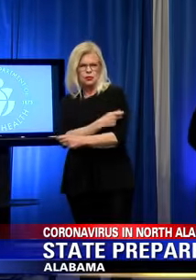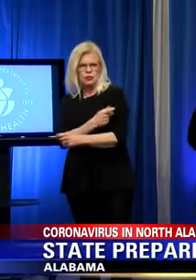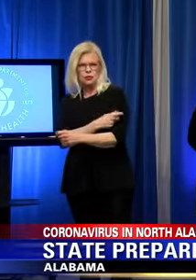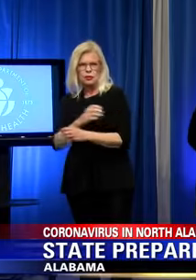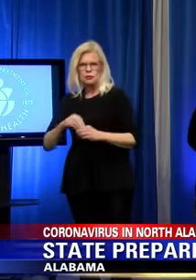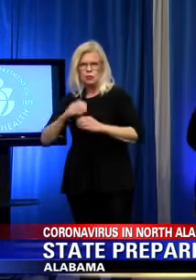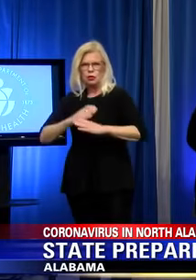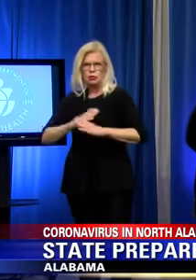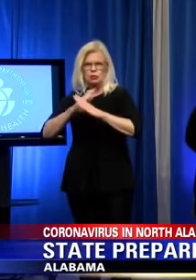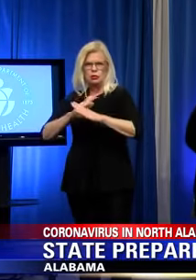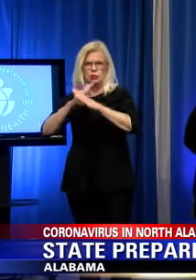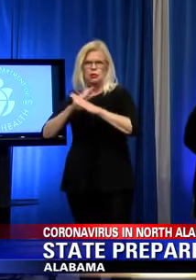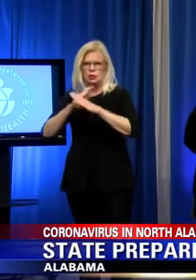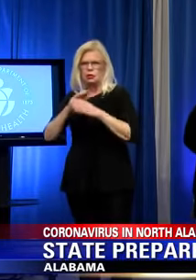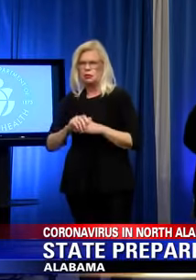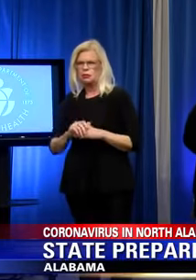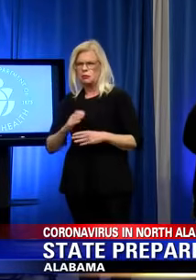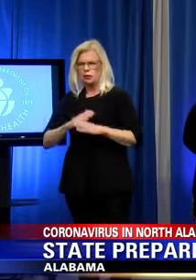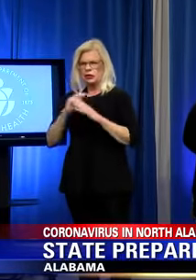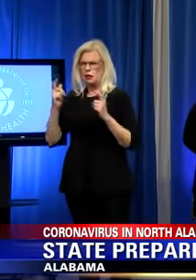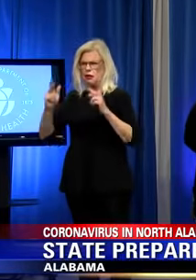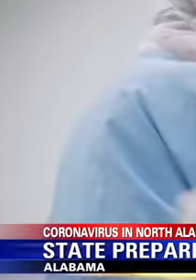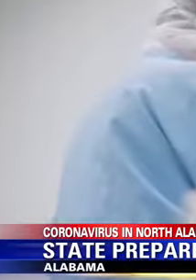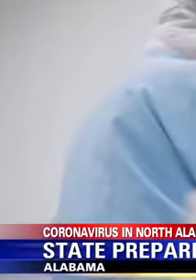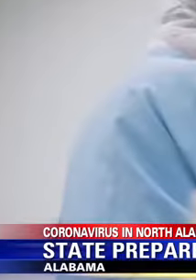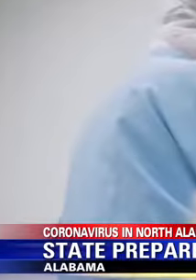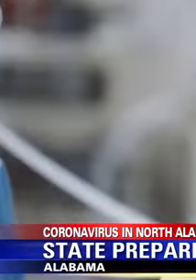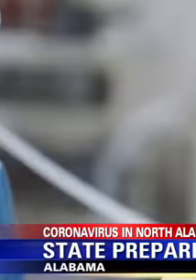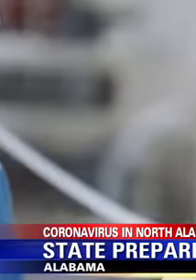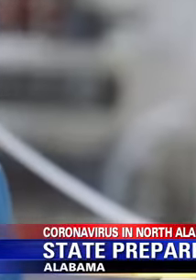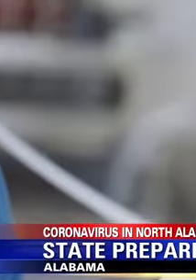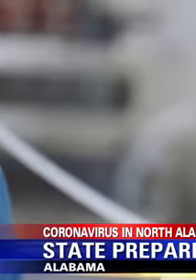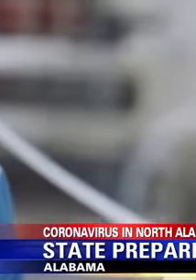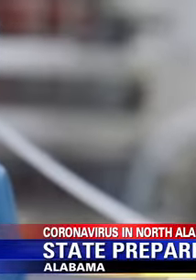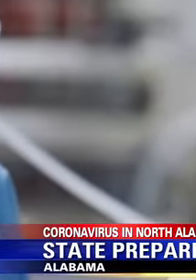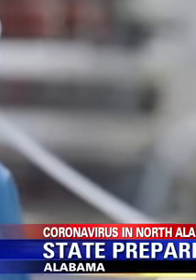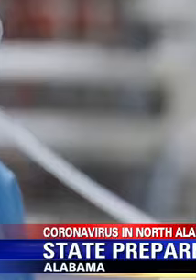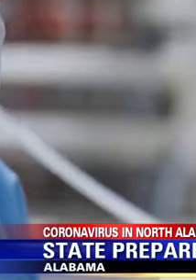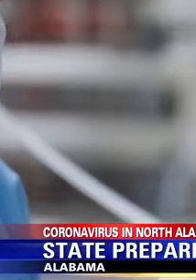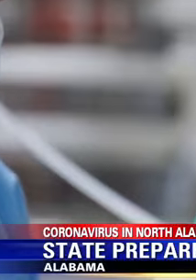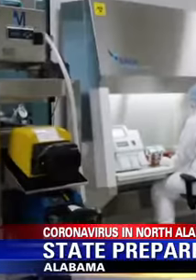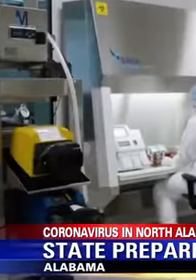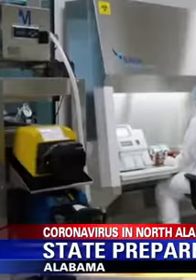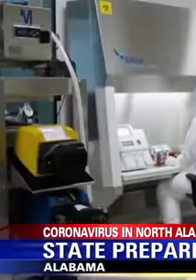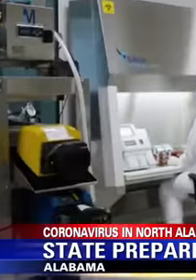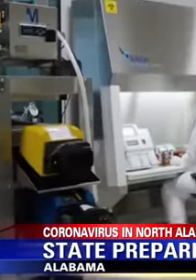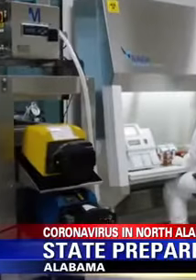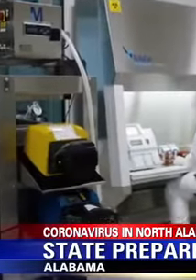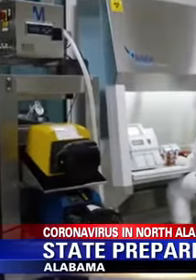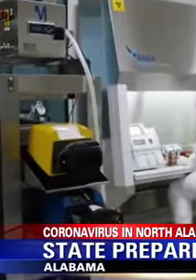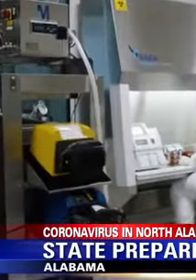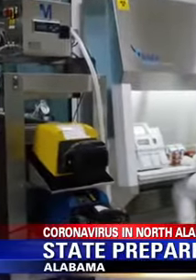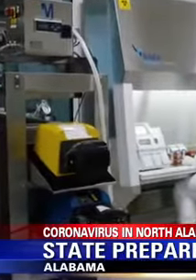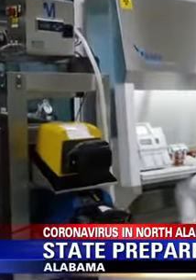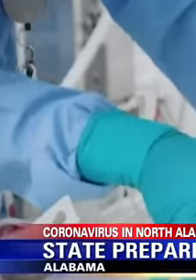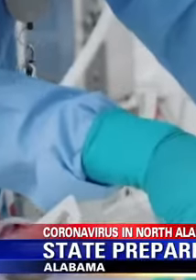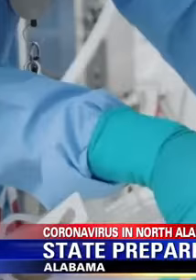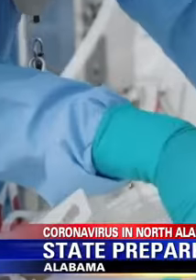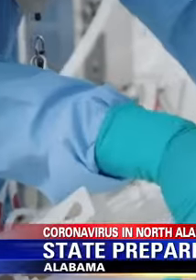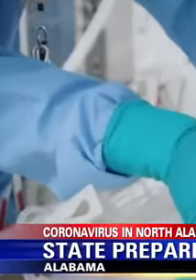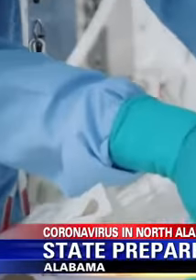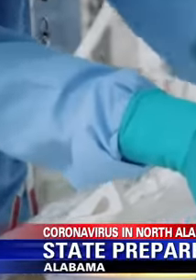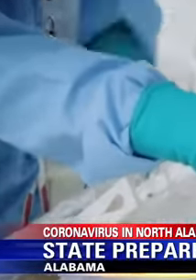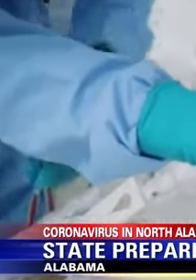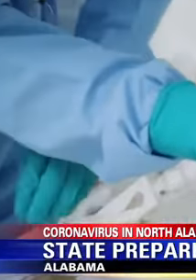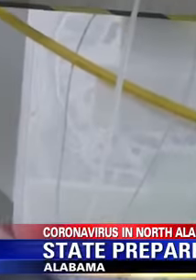make sure we're protecting all those people who are most vulnerable. State Health Officer Dr. Scott Harris said with the steady increase of coronavirus